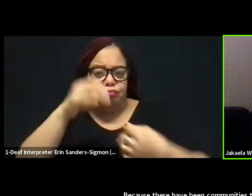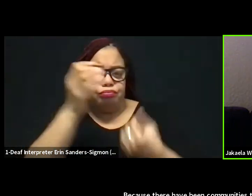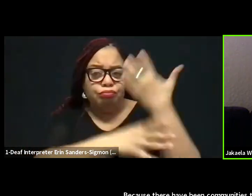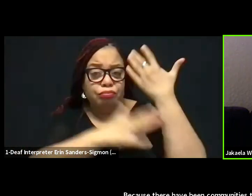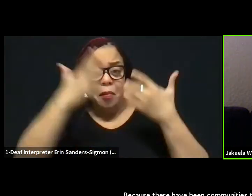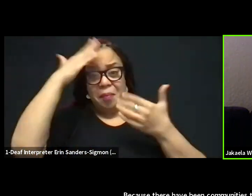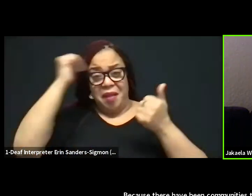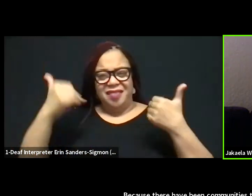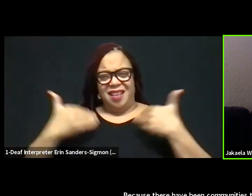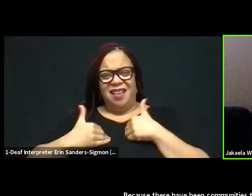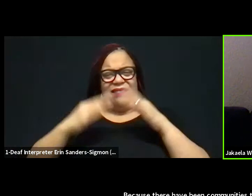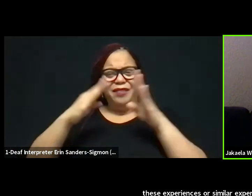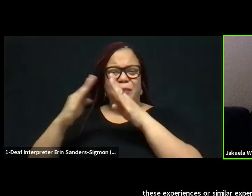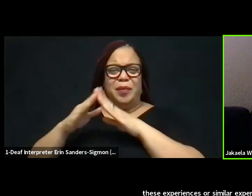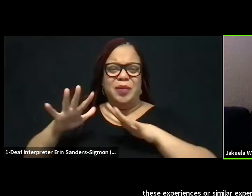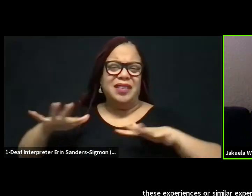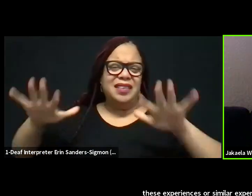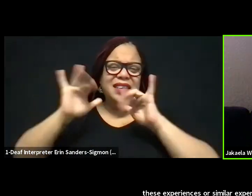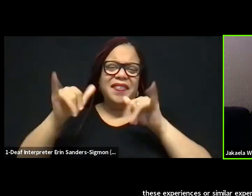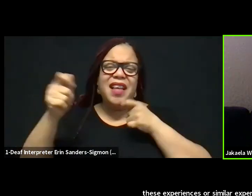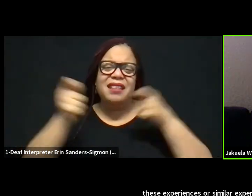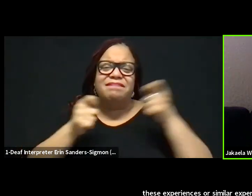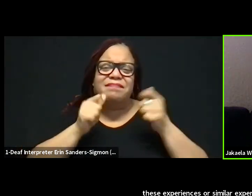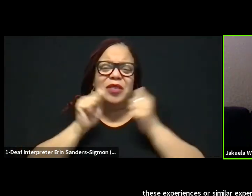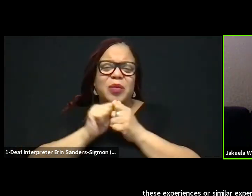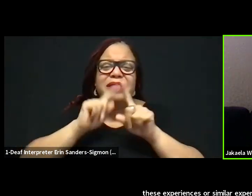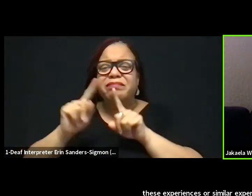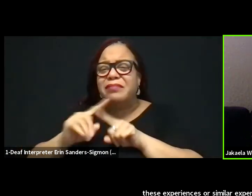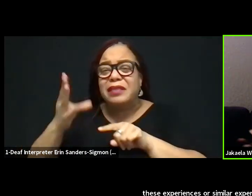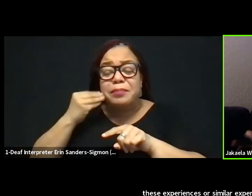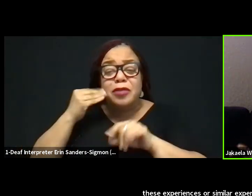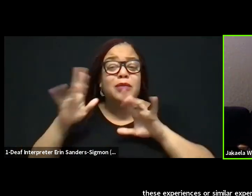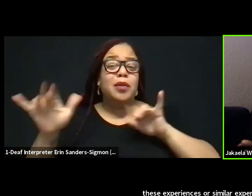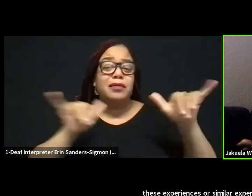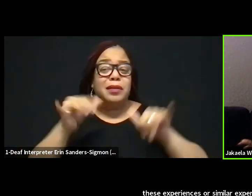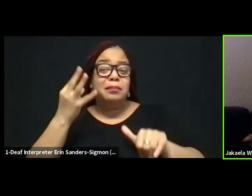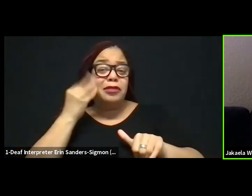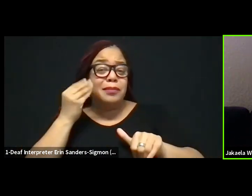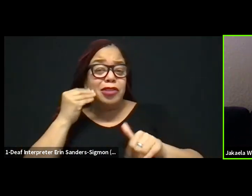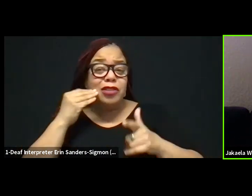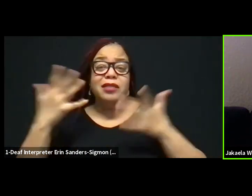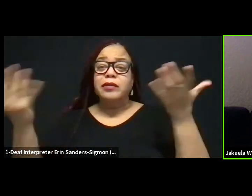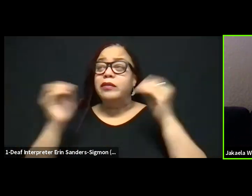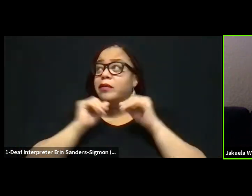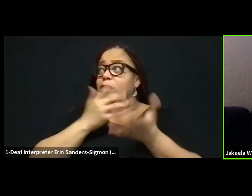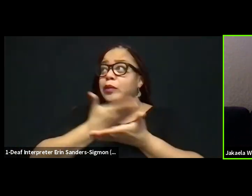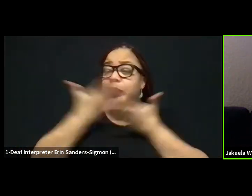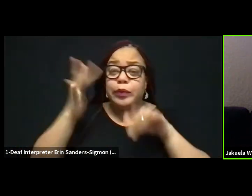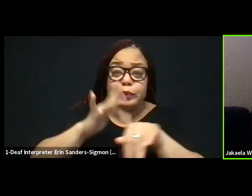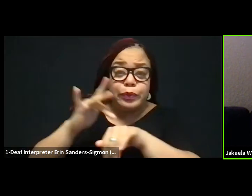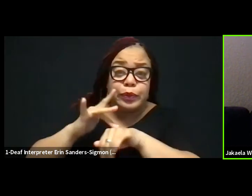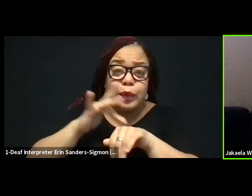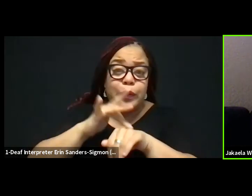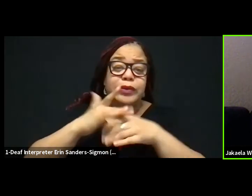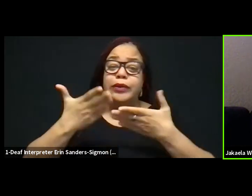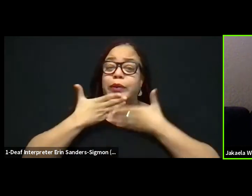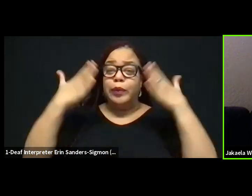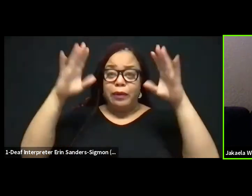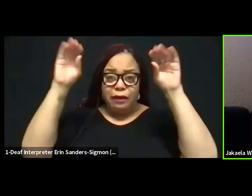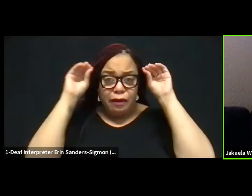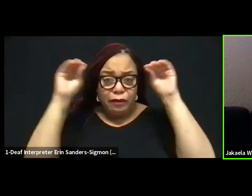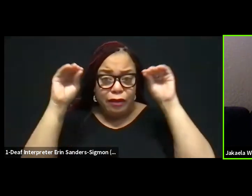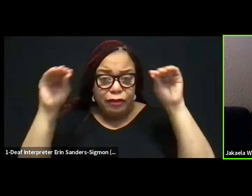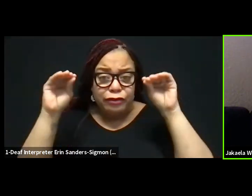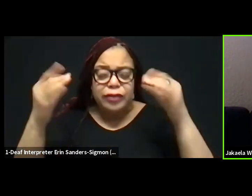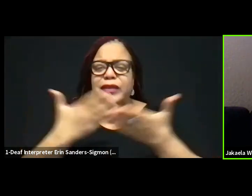education, lack of just freedom in general prior to the prison industrial complex even existed. And I feel like